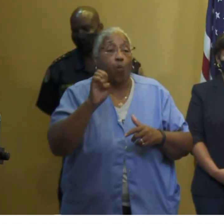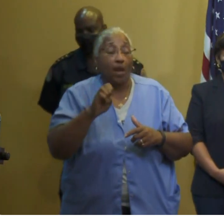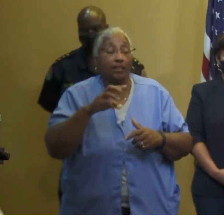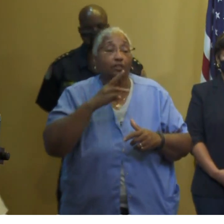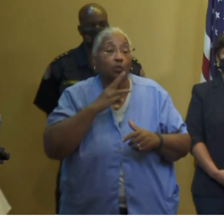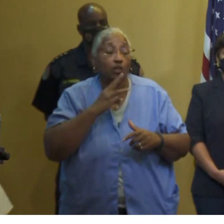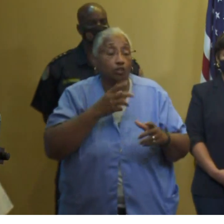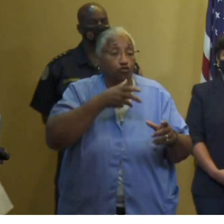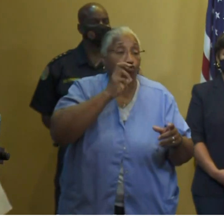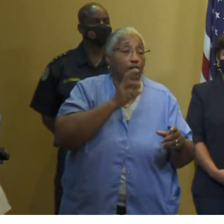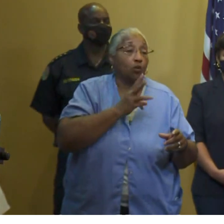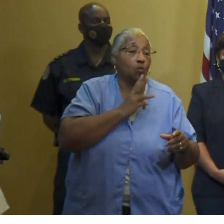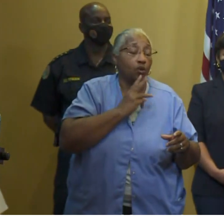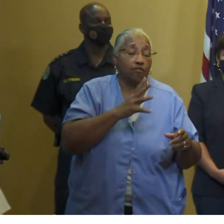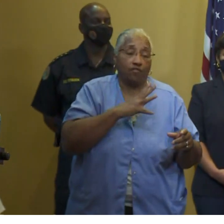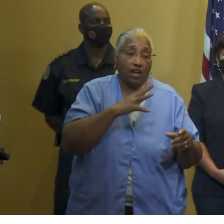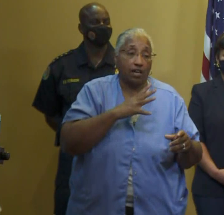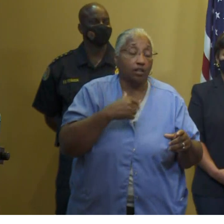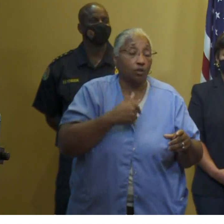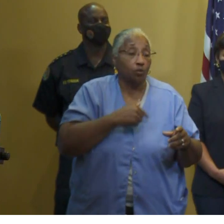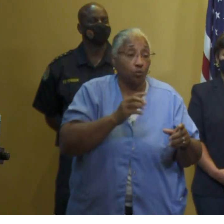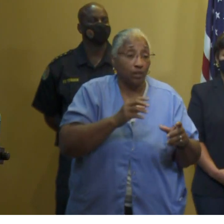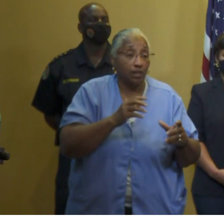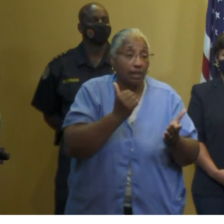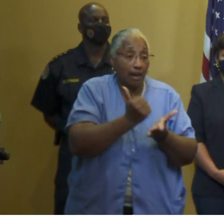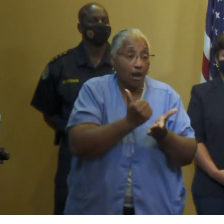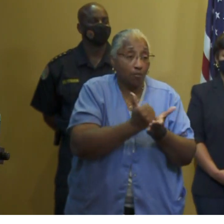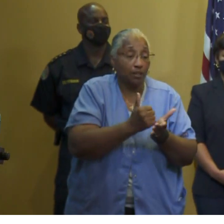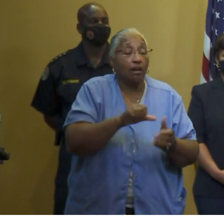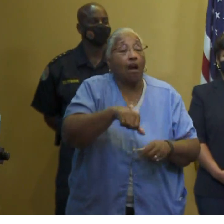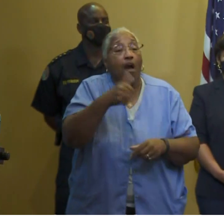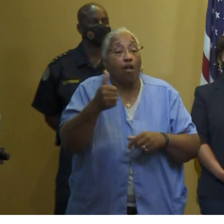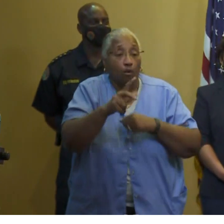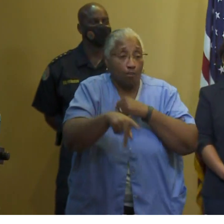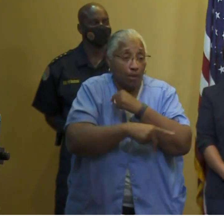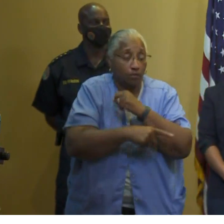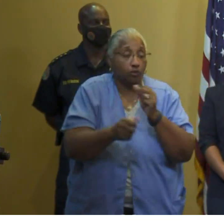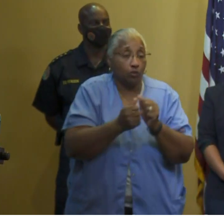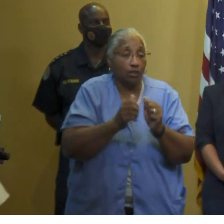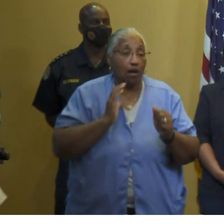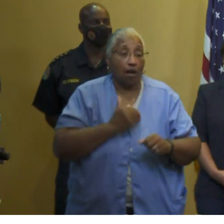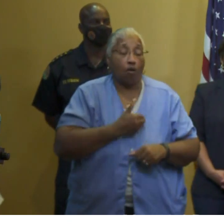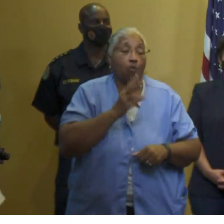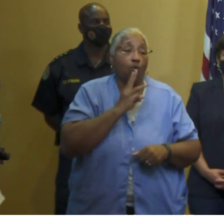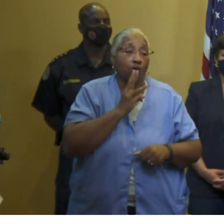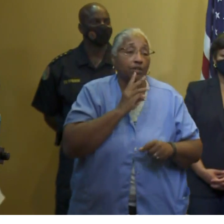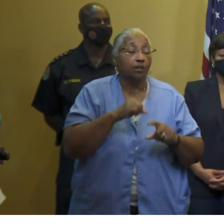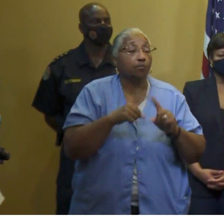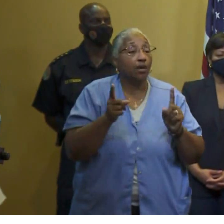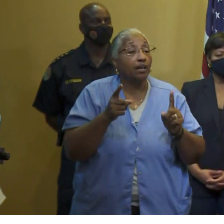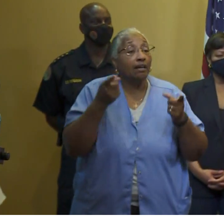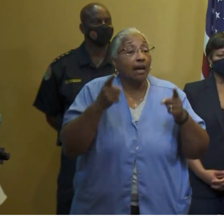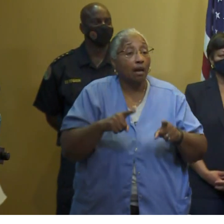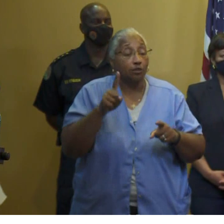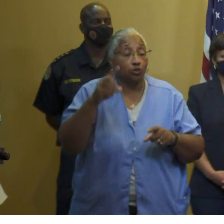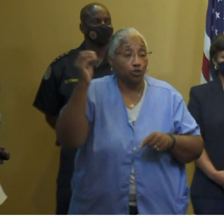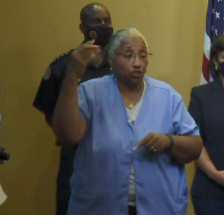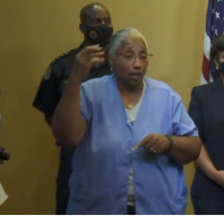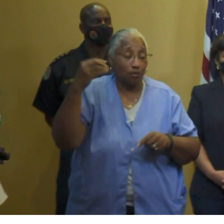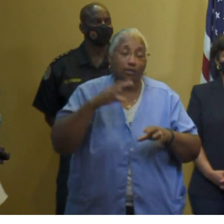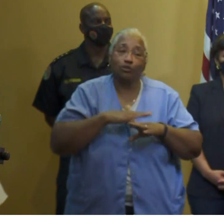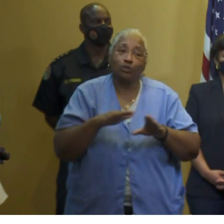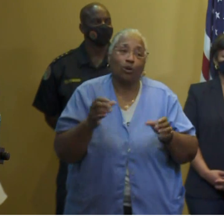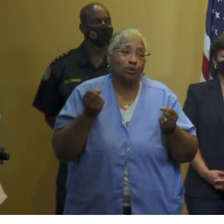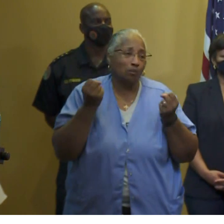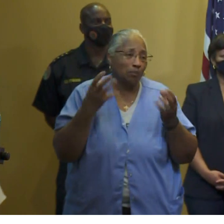water is great. We're exporting our water to neighboring parishes. Our drinking water is great, but just when you take a shower, don't take too many